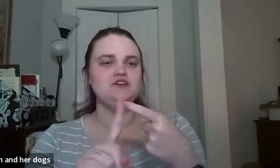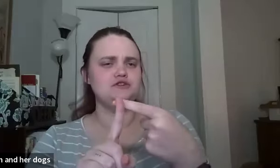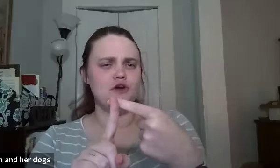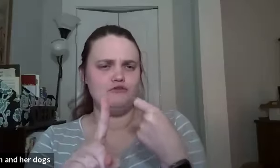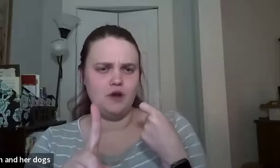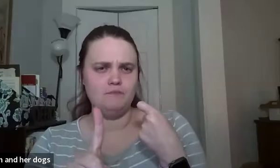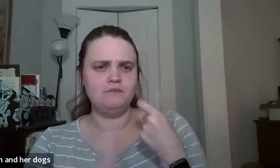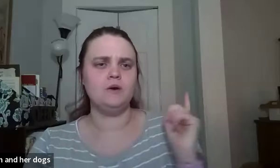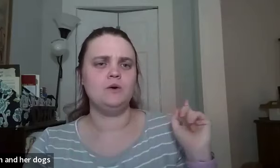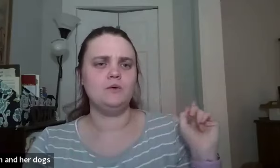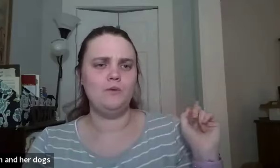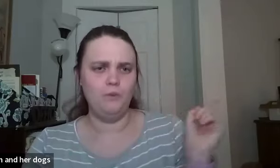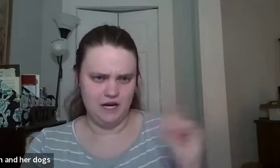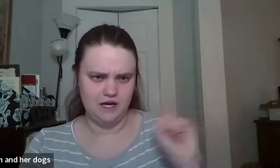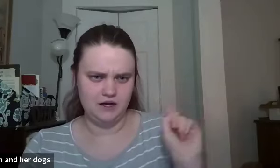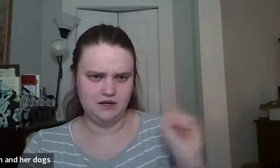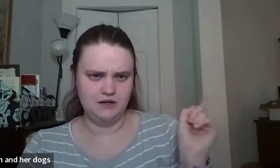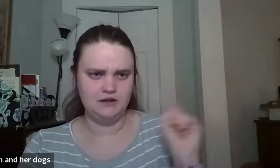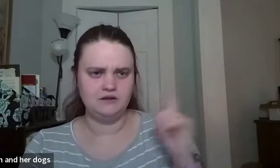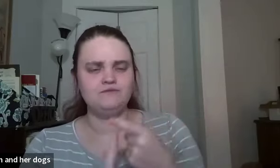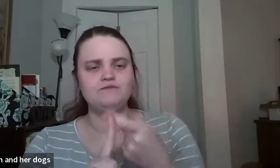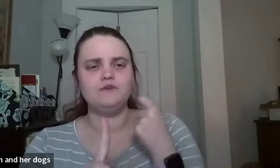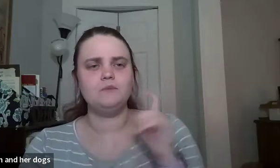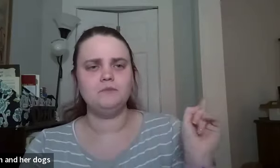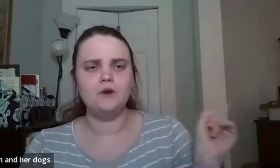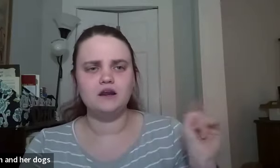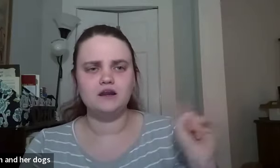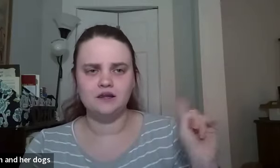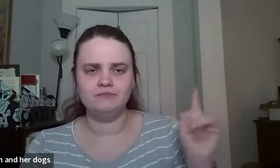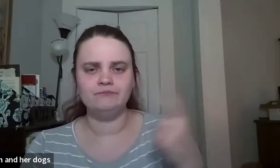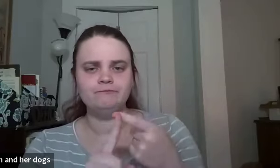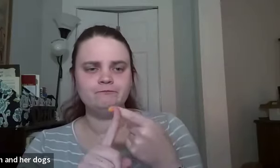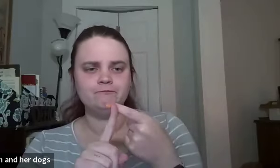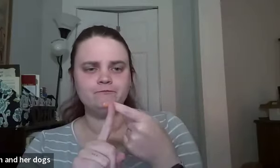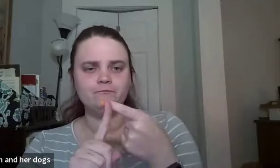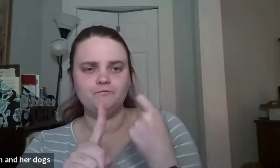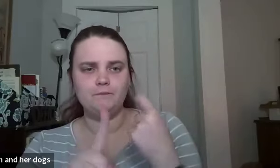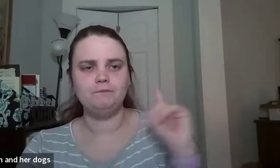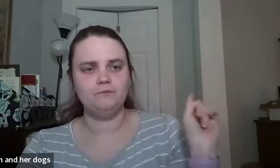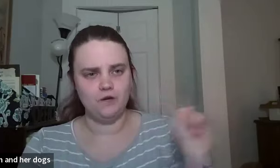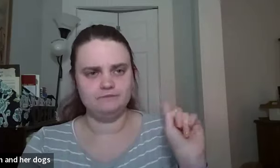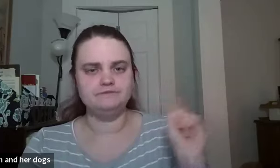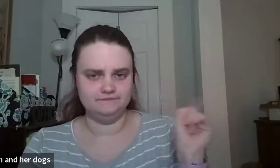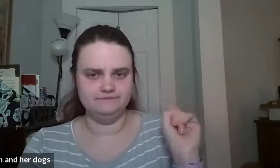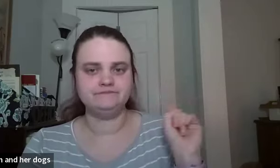So you'd go from where? From where? From where?